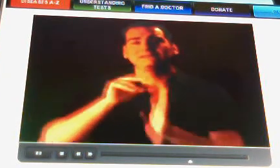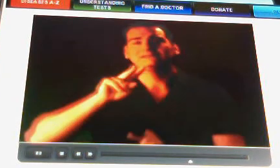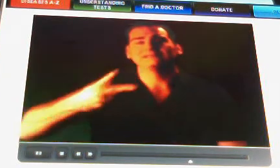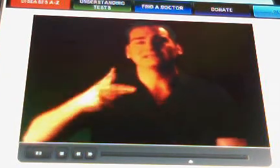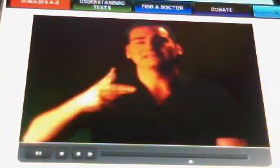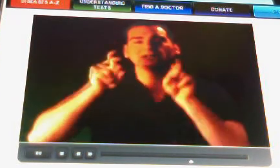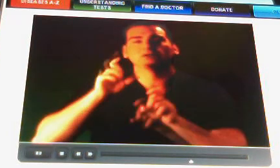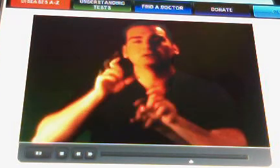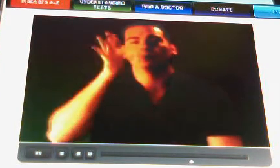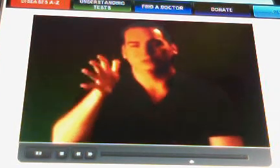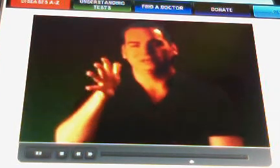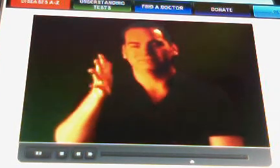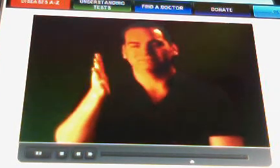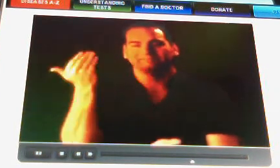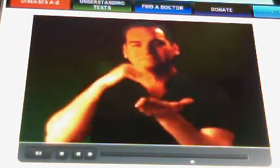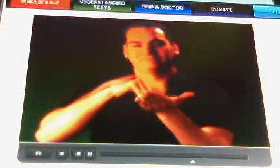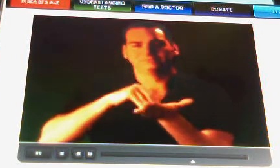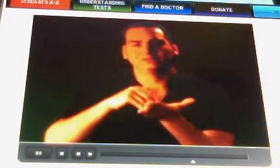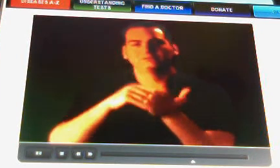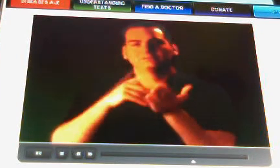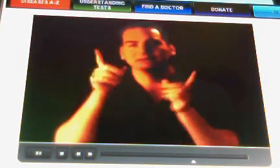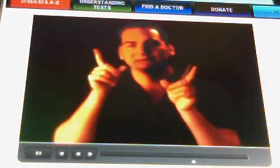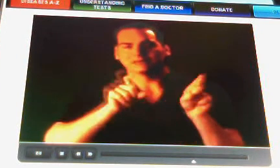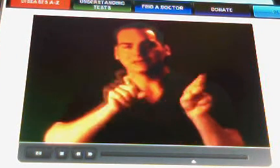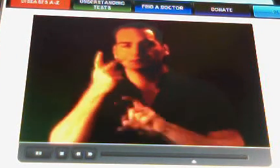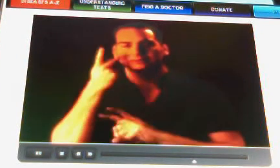of glucose in the bloodstream.